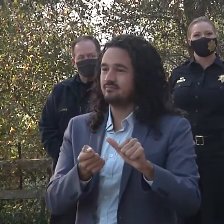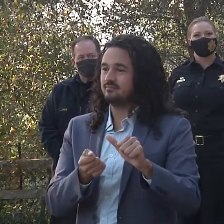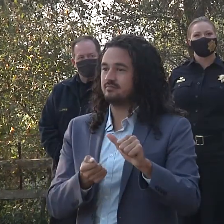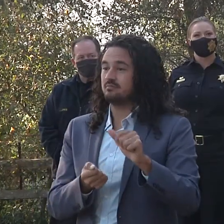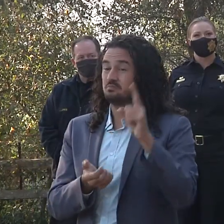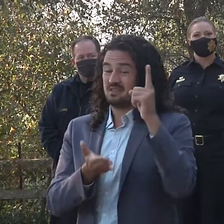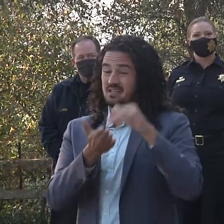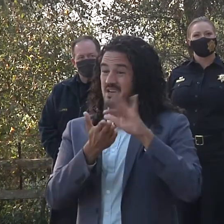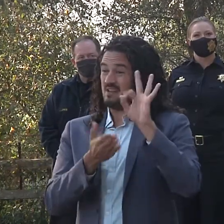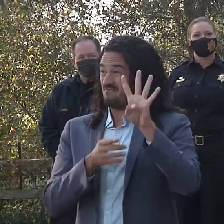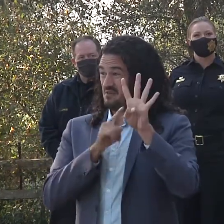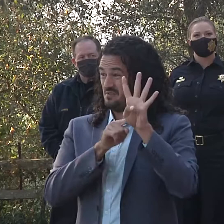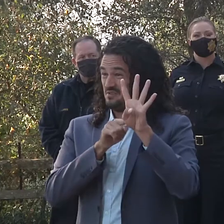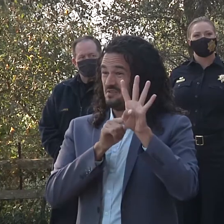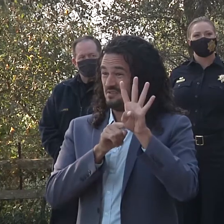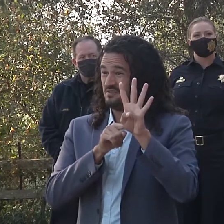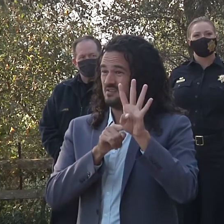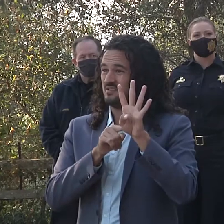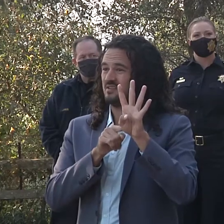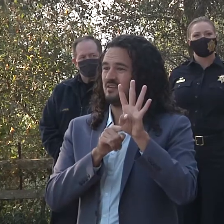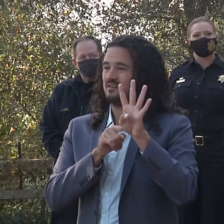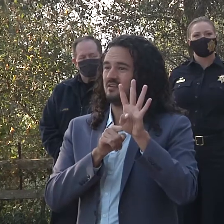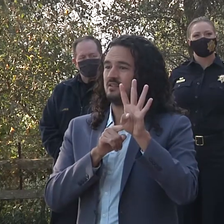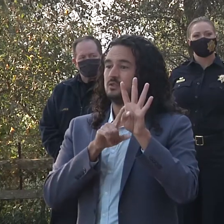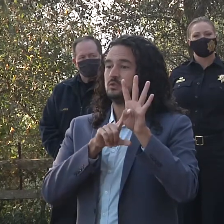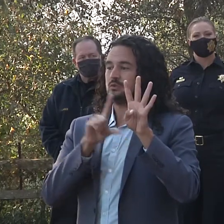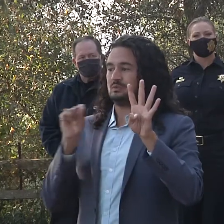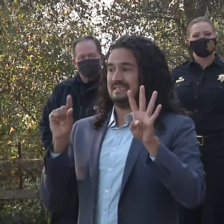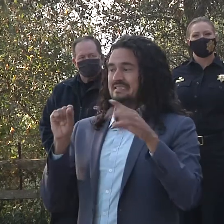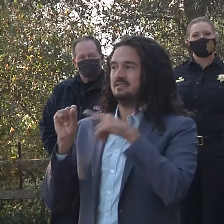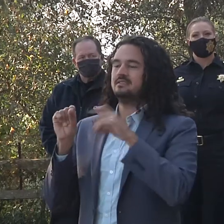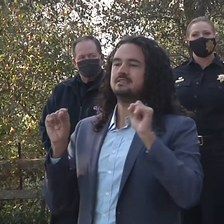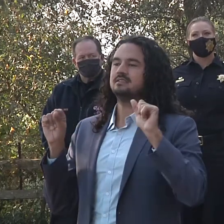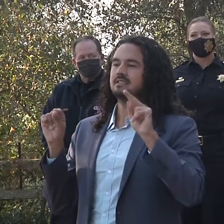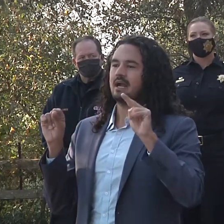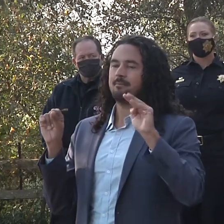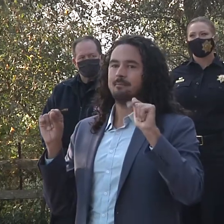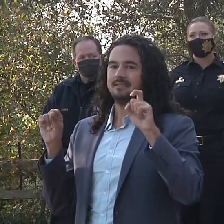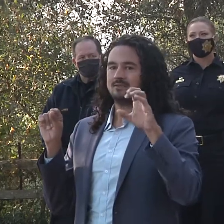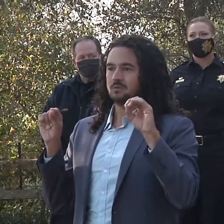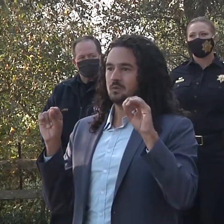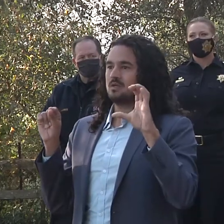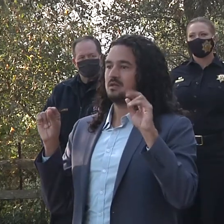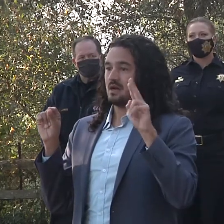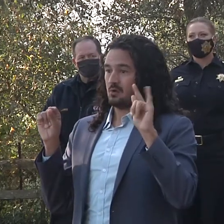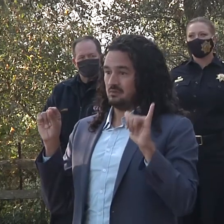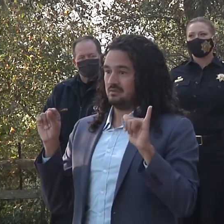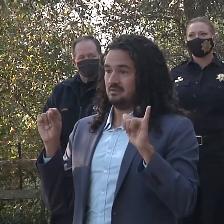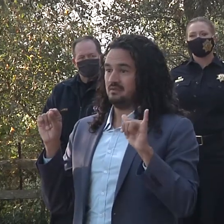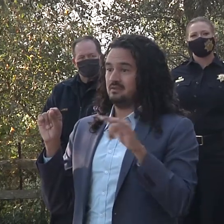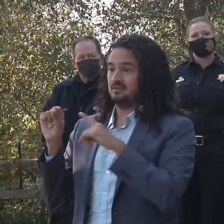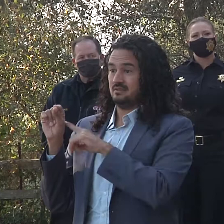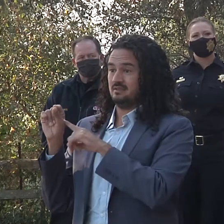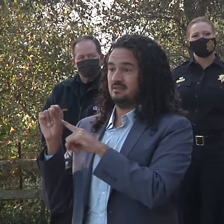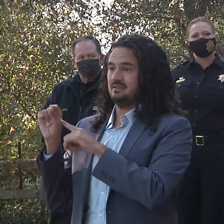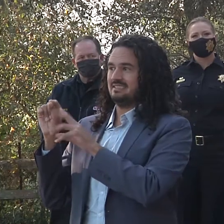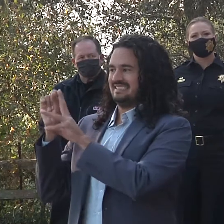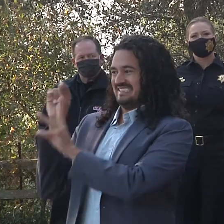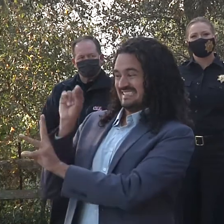1,094 structures, 20 of those are in San Mateo County, which includes 6 single-family residents. In Santa Cruz